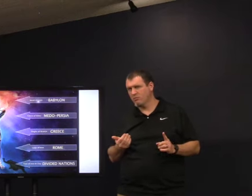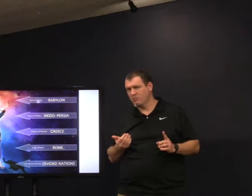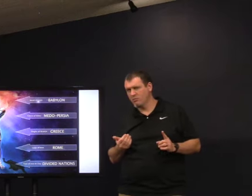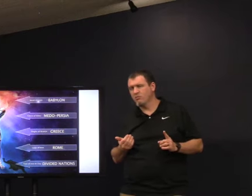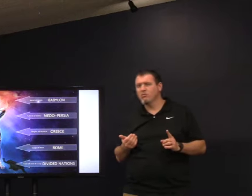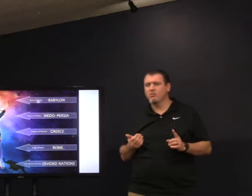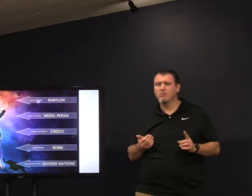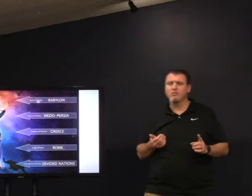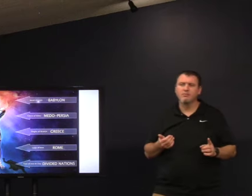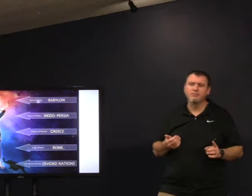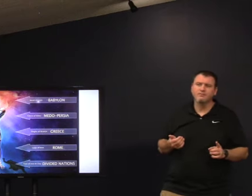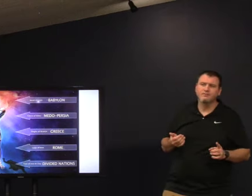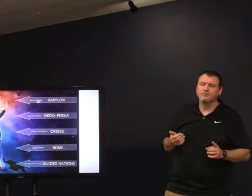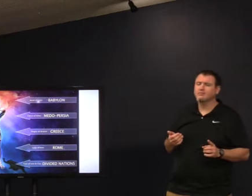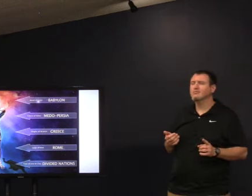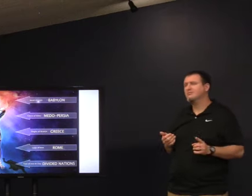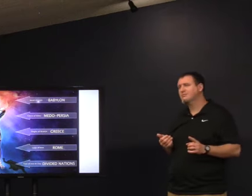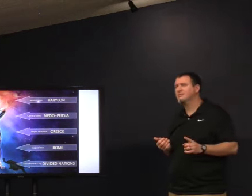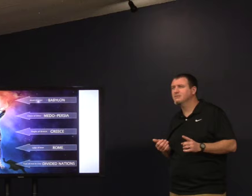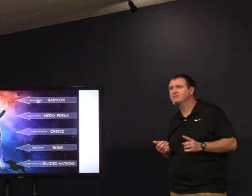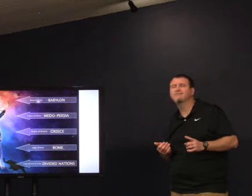You talk about China.